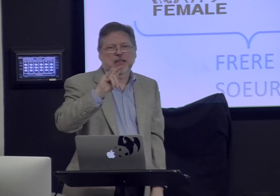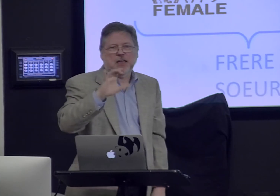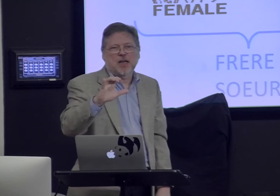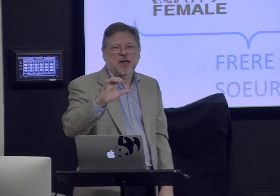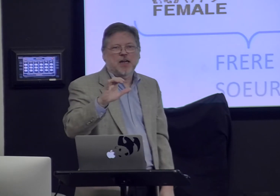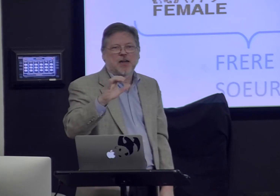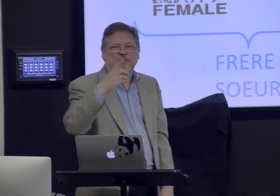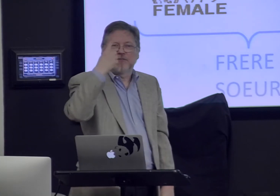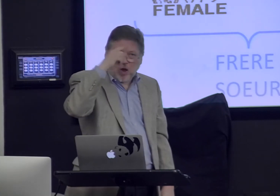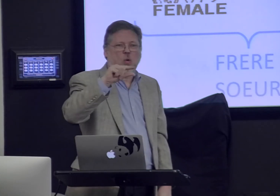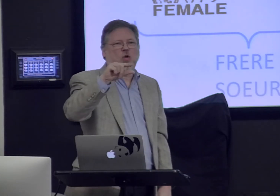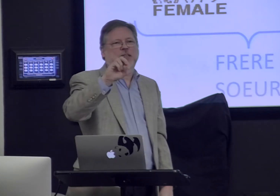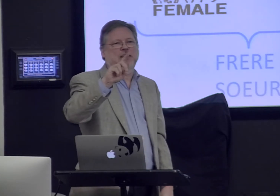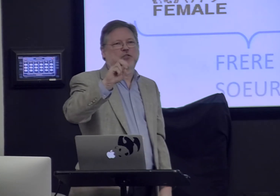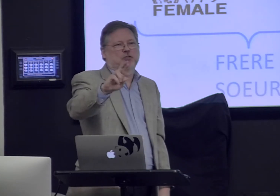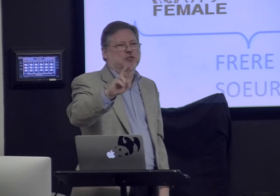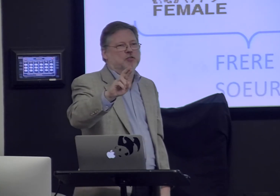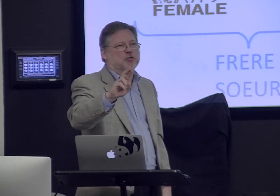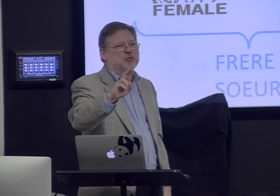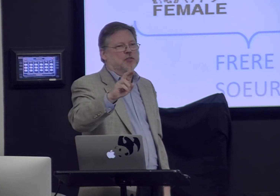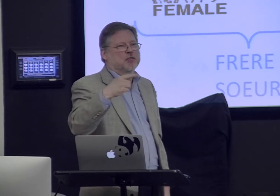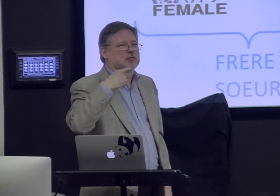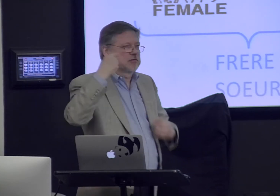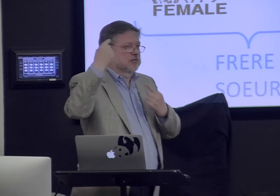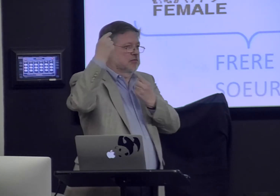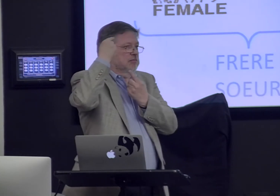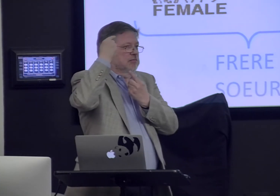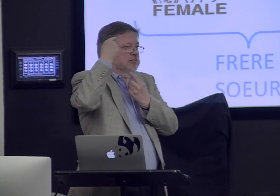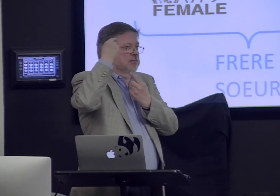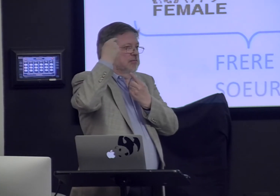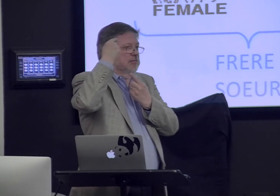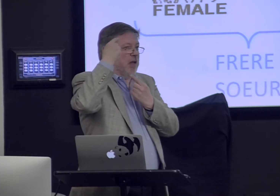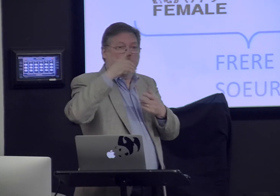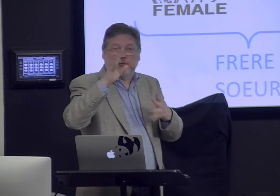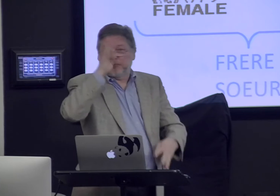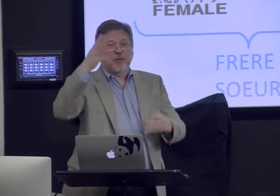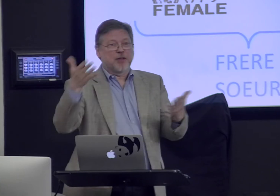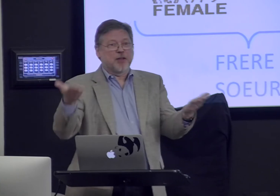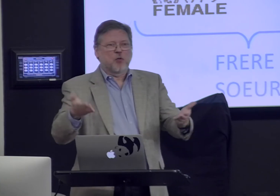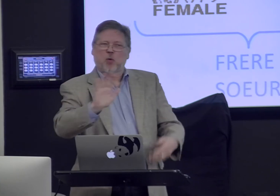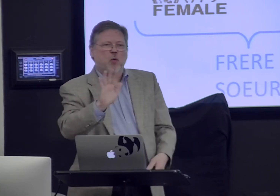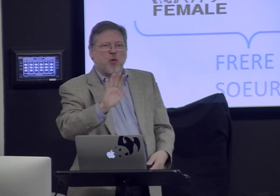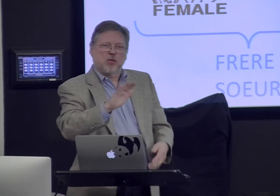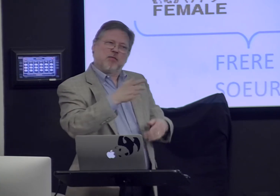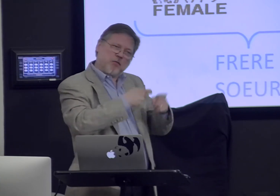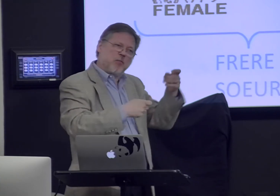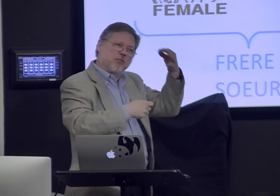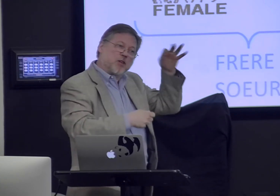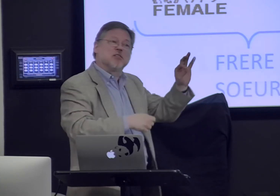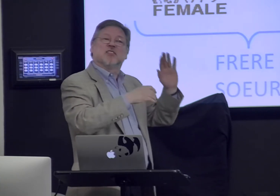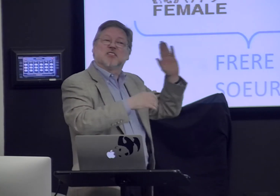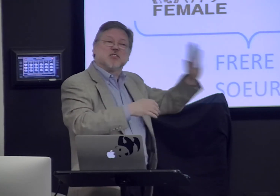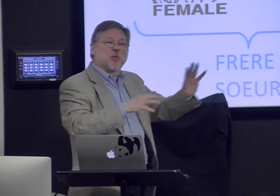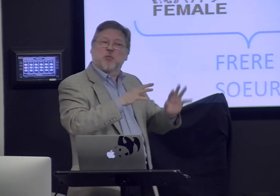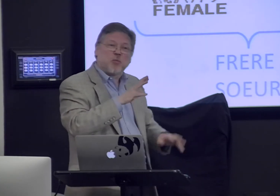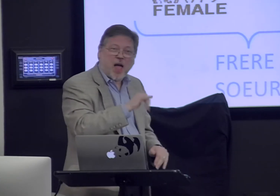remnant solely in location, which indicates that it is a cliticized version of the gender marker